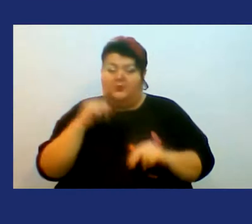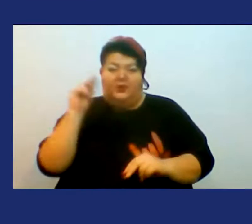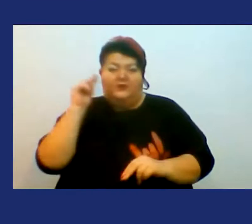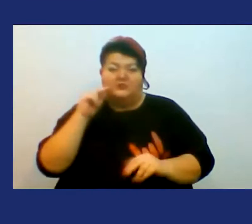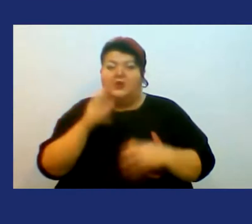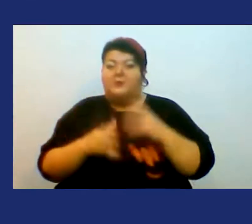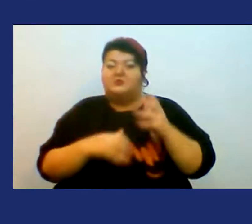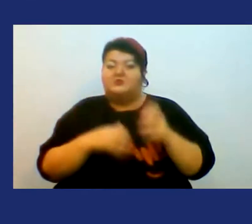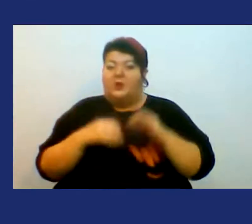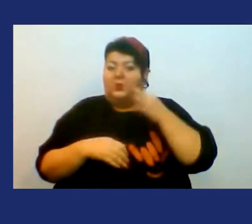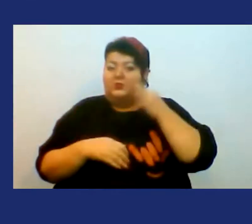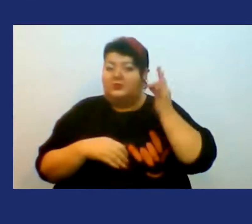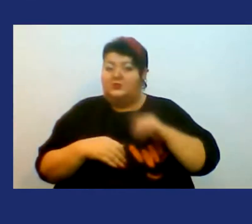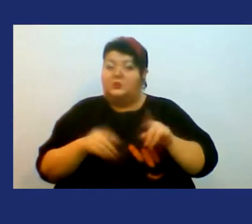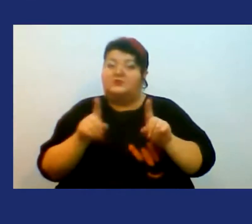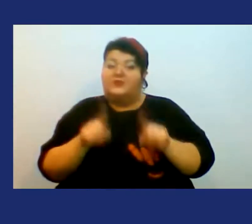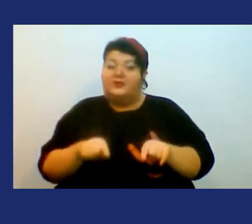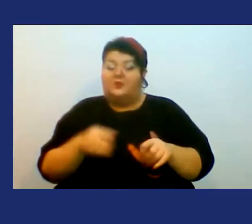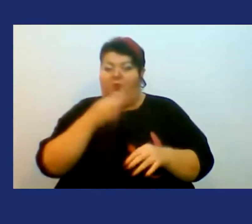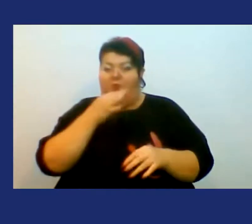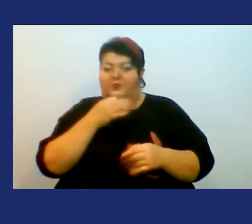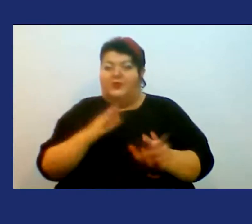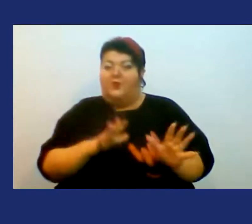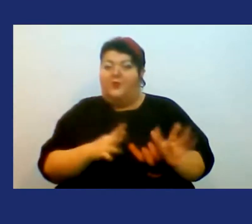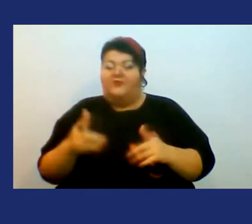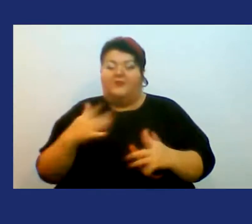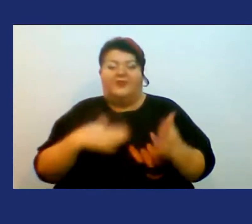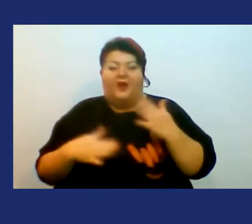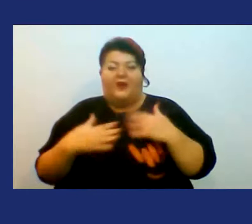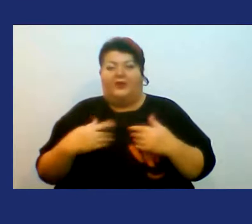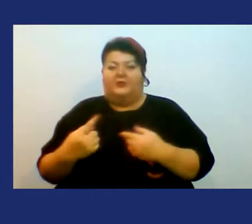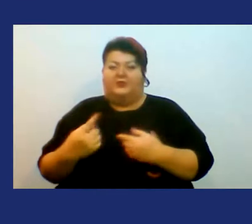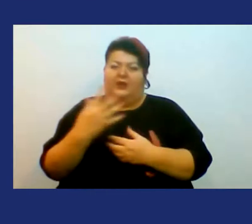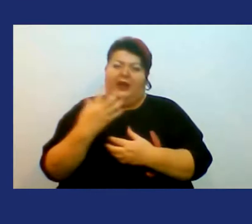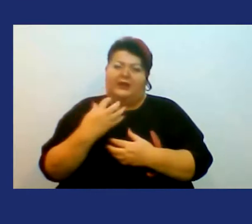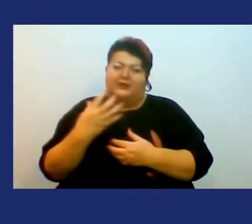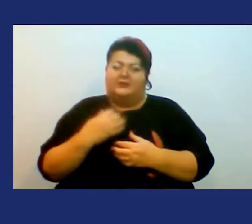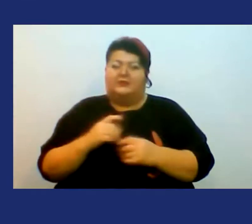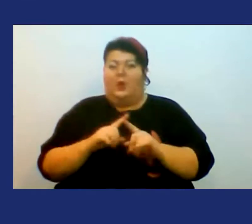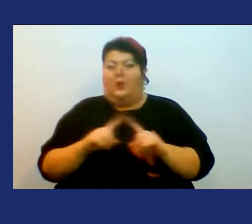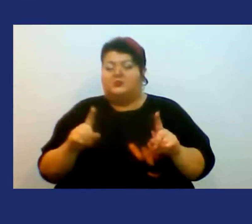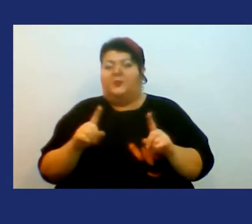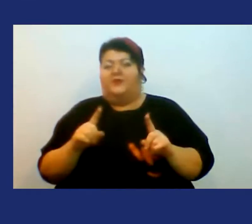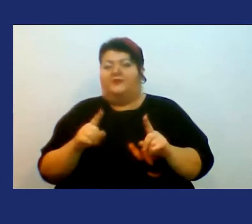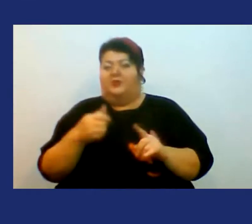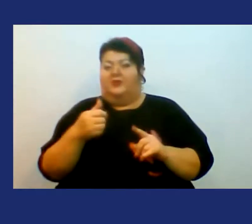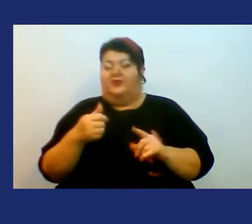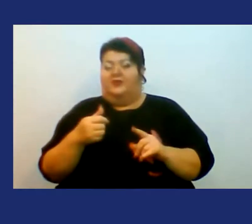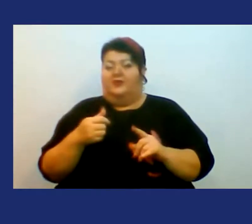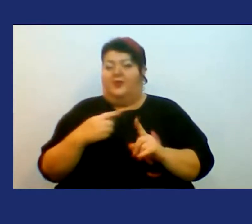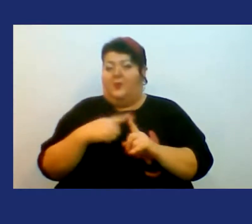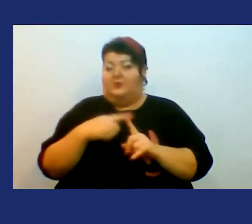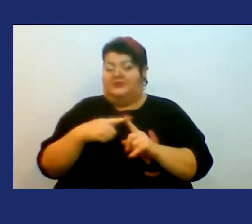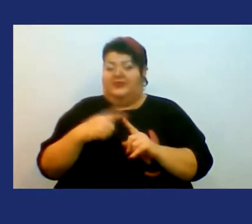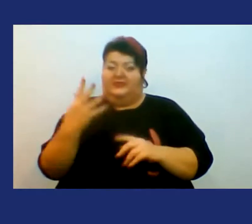best to first learn international best practices in this regard, and we will be grateful to